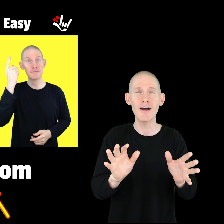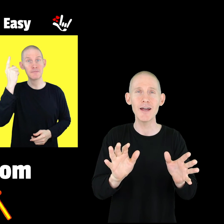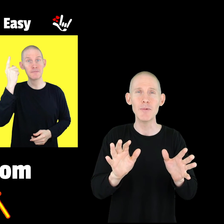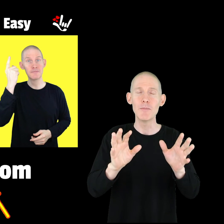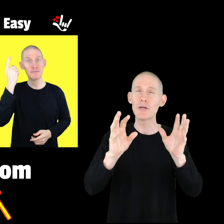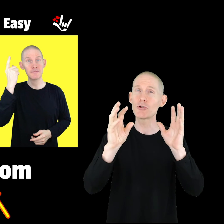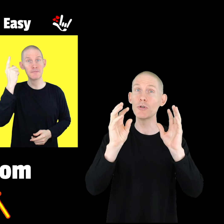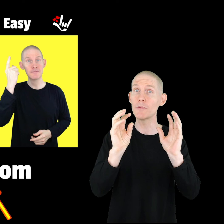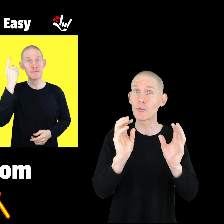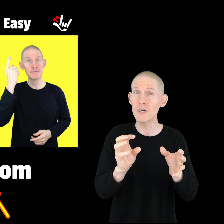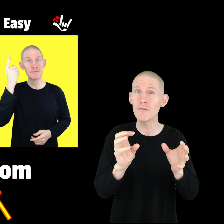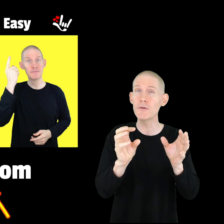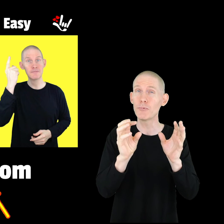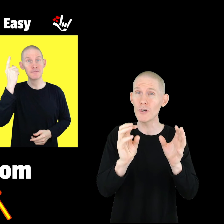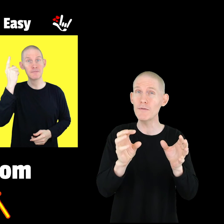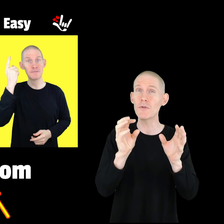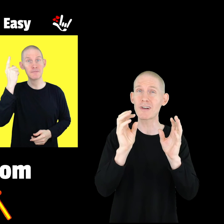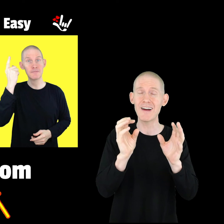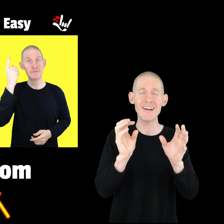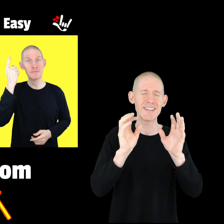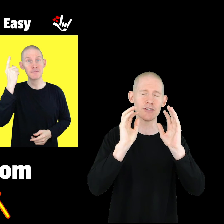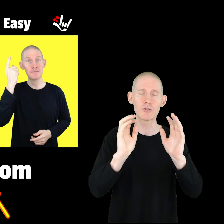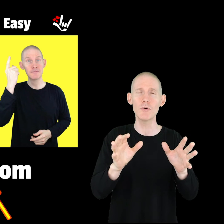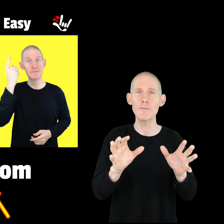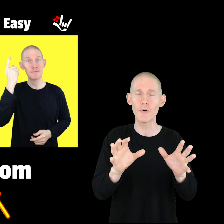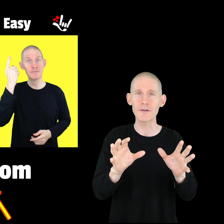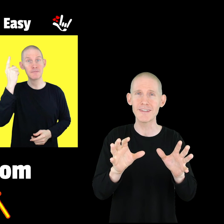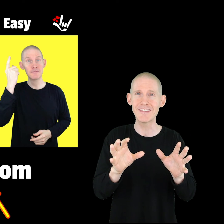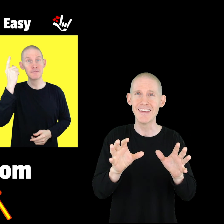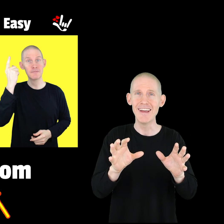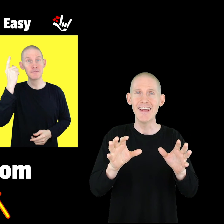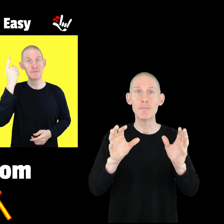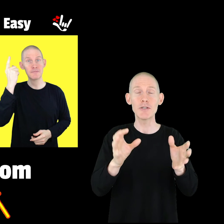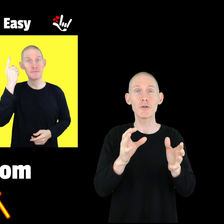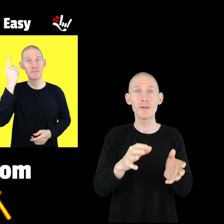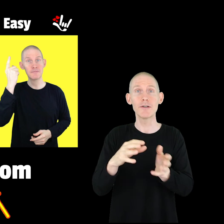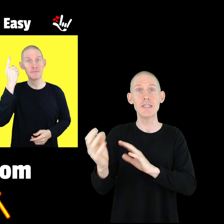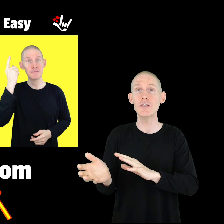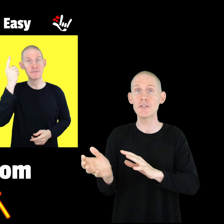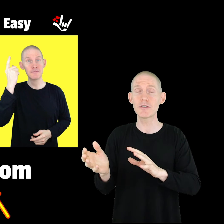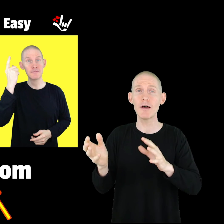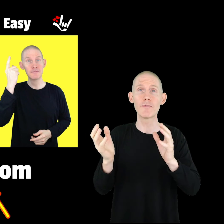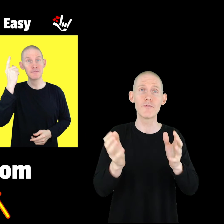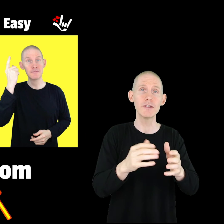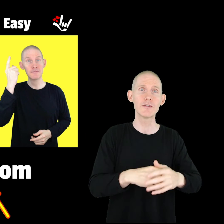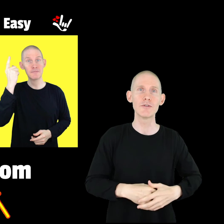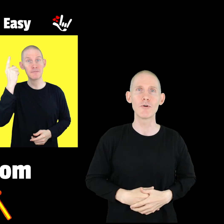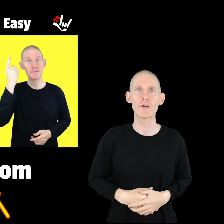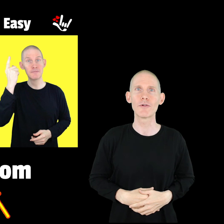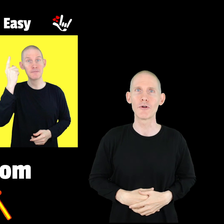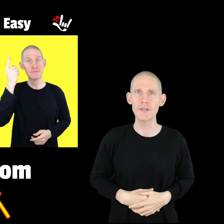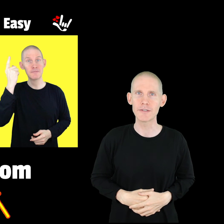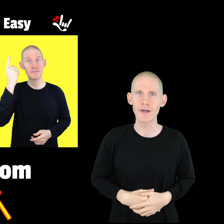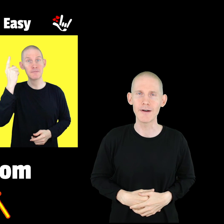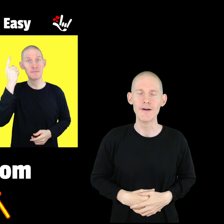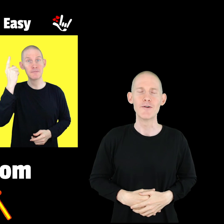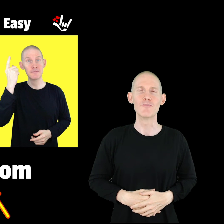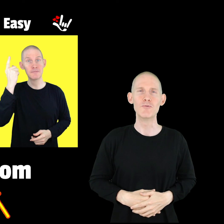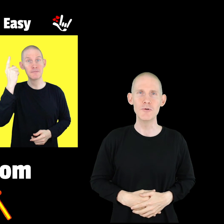time, make sure you can preview their content, so important. Make sure that their teaching style fits your learning style,